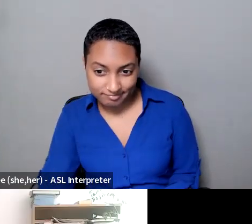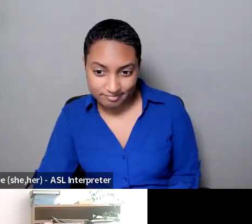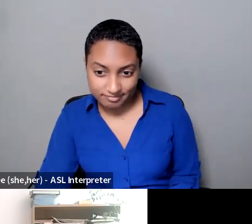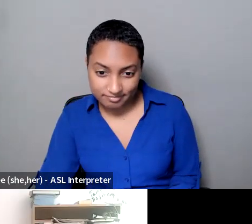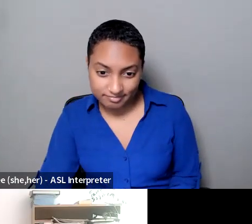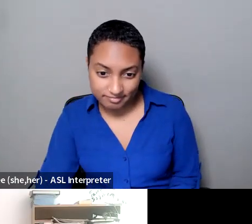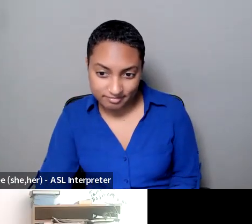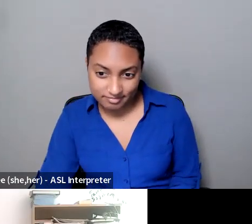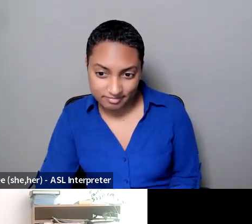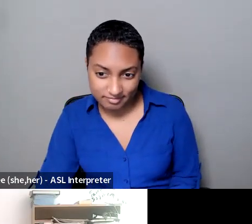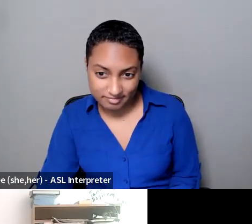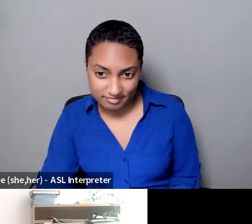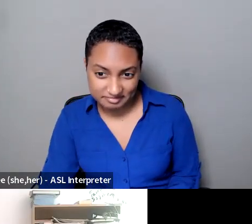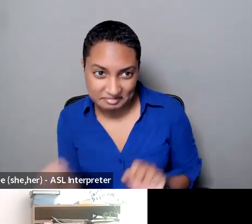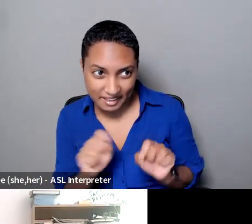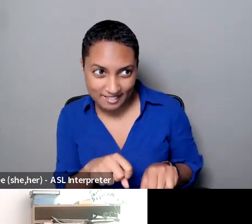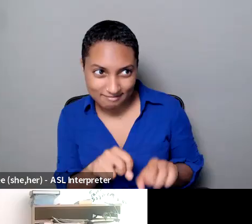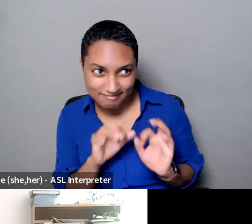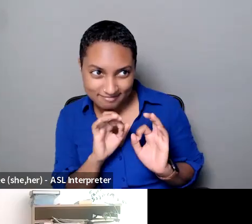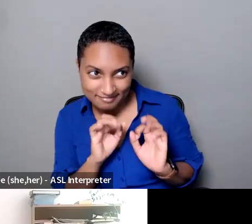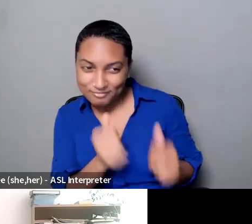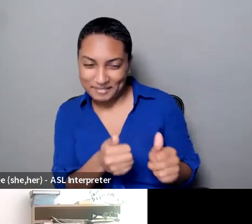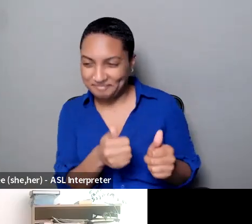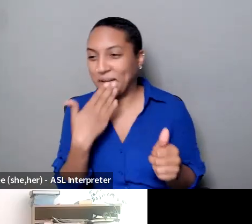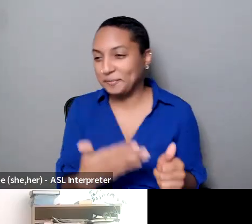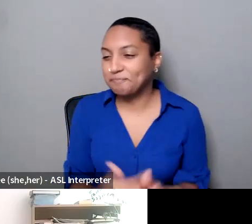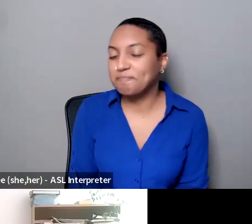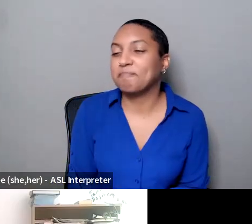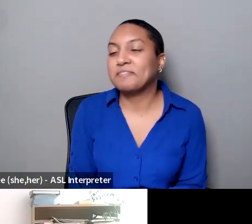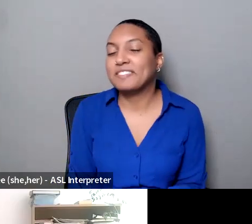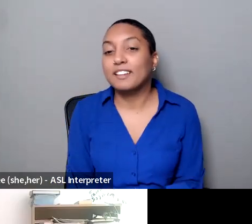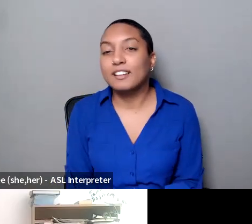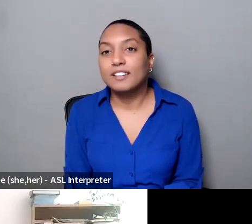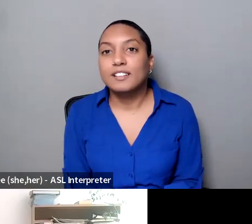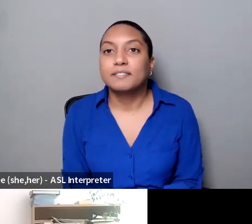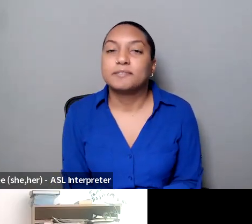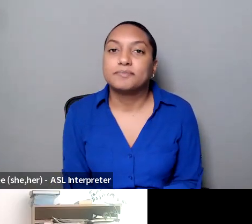if that works. Perfect. Thank you. Our first question